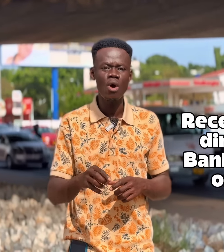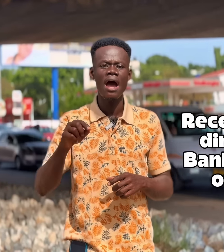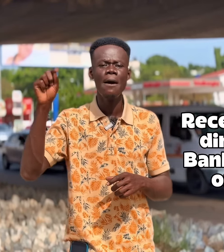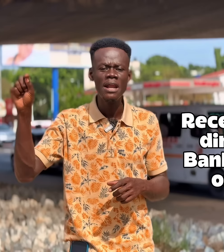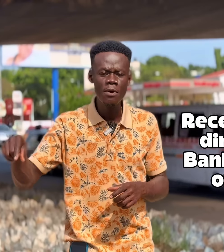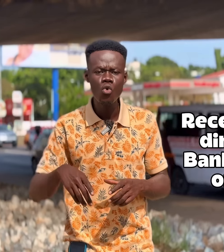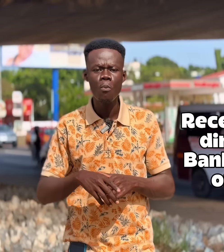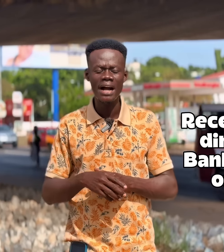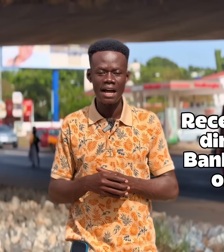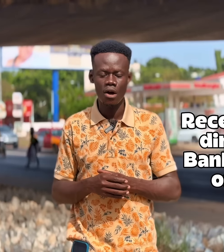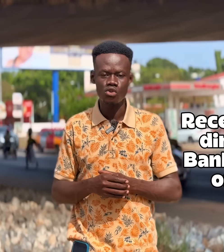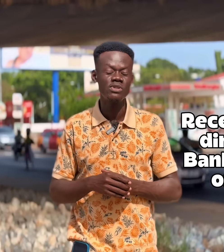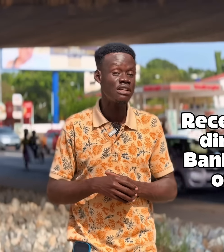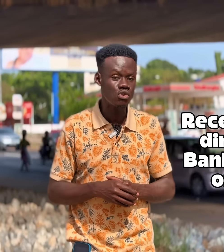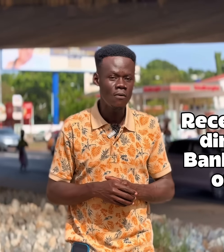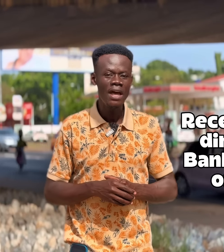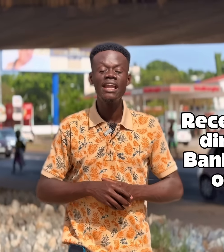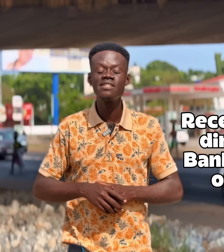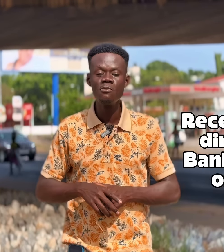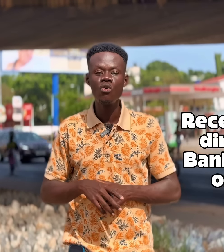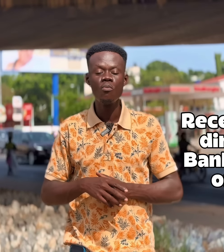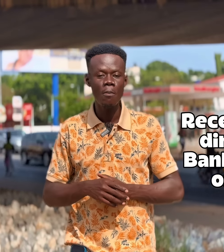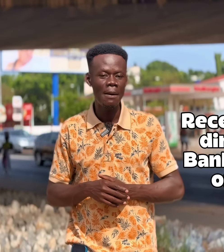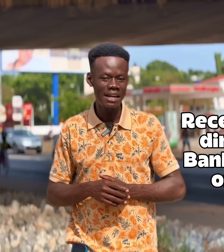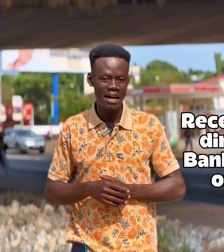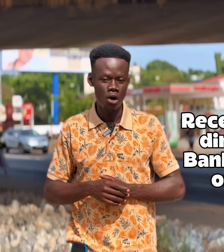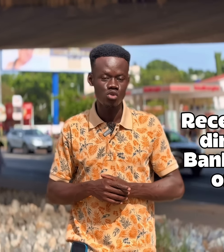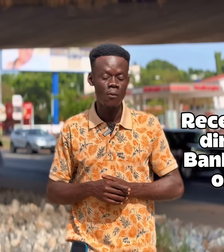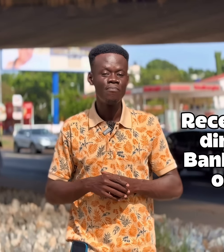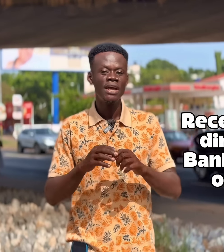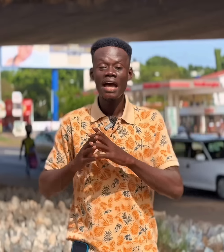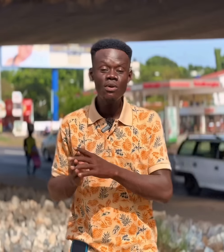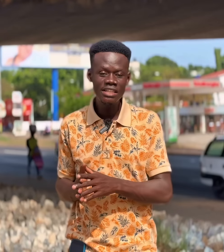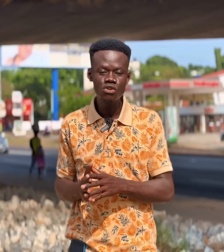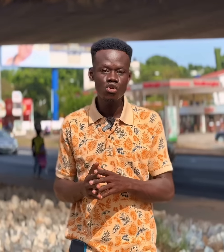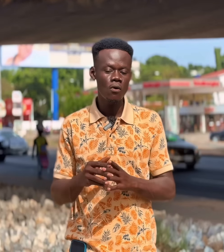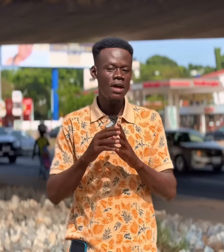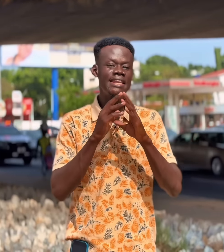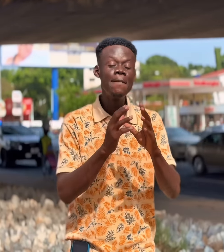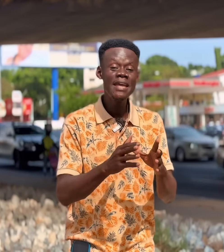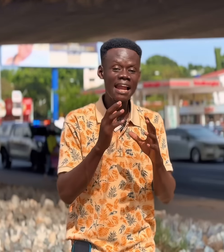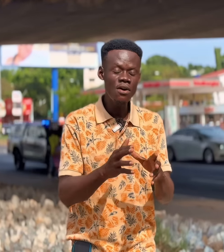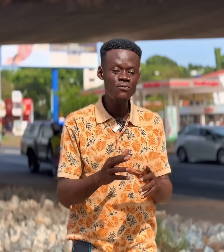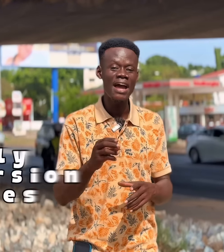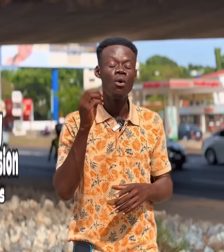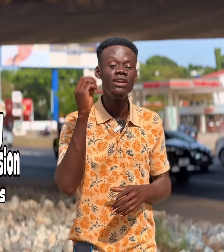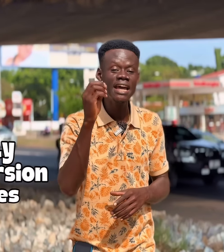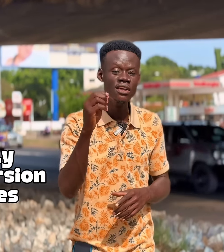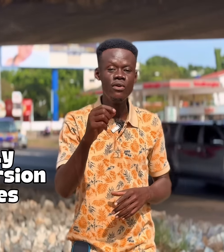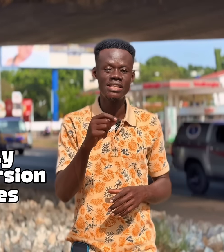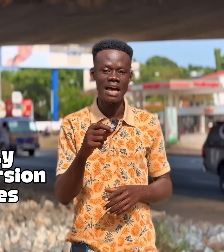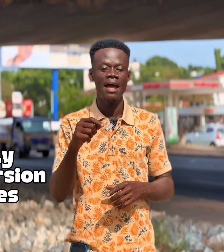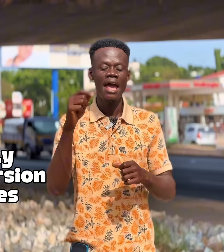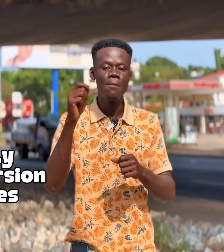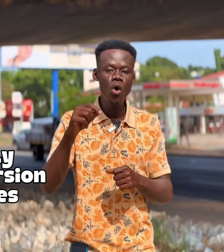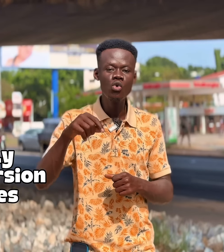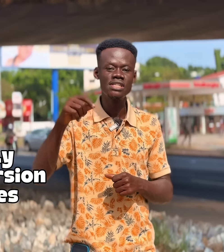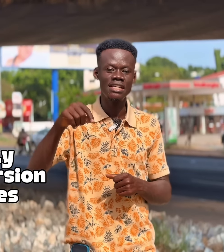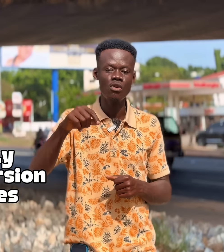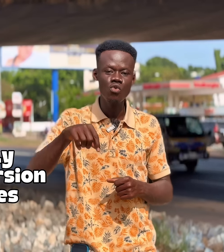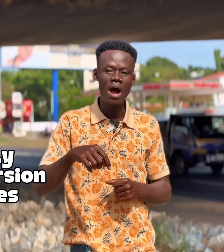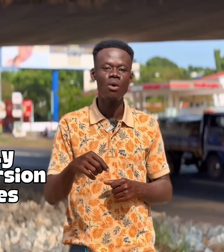LemFi so a e ma ni begu bank account mu sanso e na timi begu mobile money account mu. Eno achi nso no de bia LemFi e wo daily rate a e